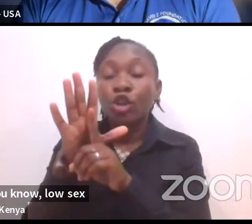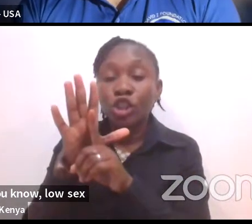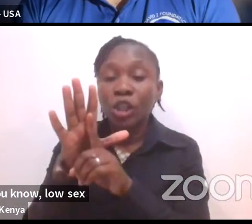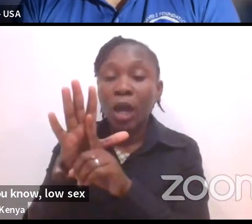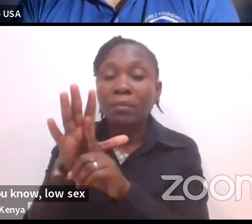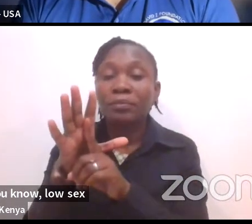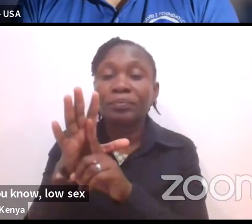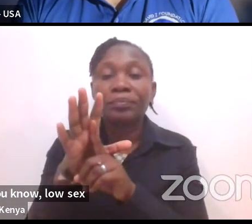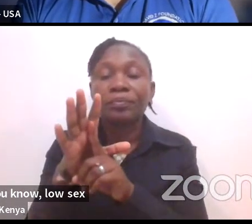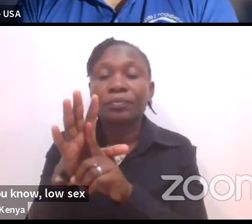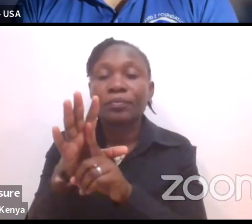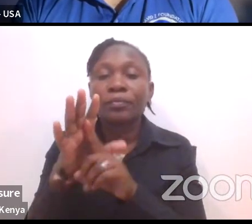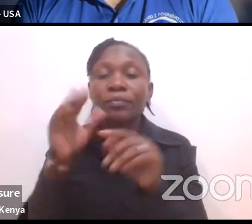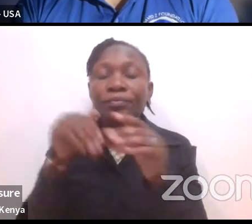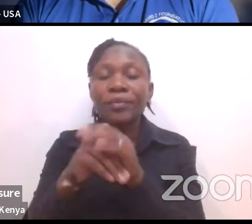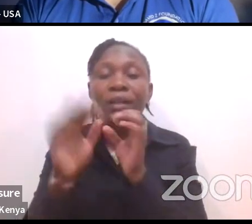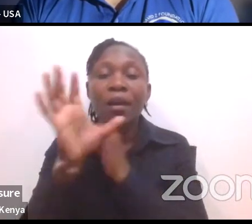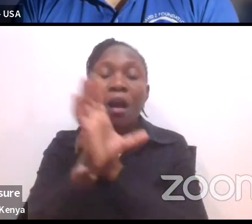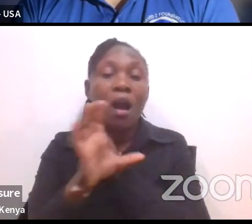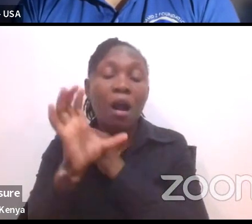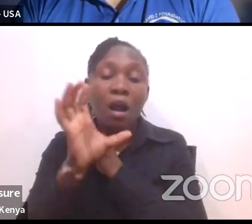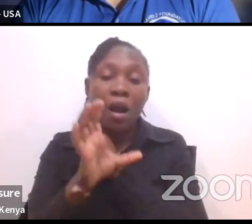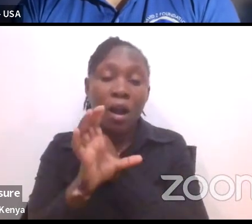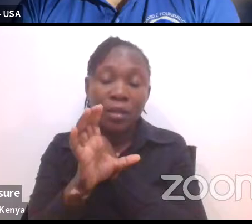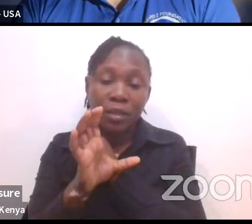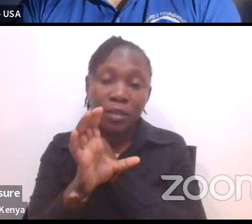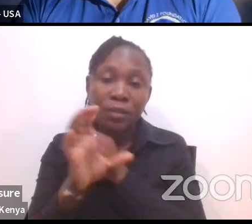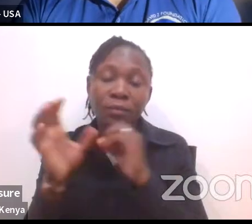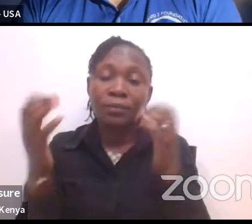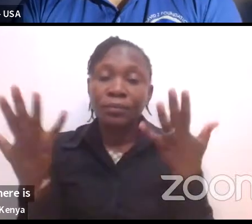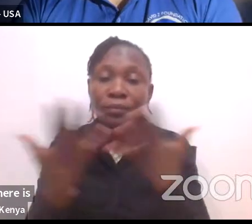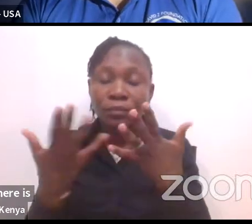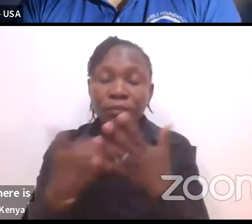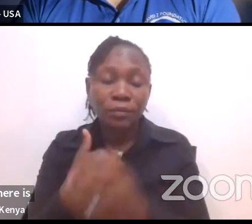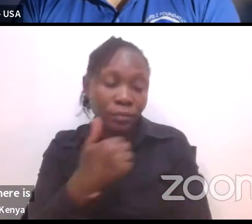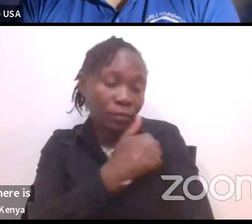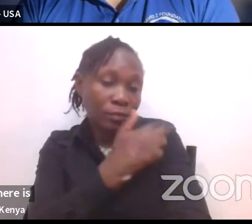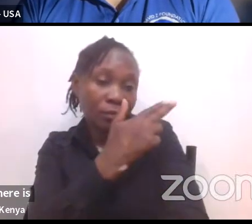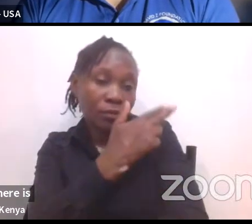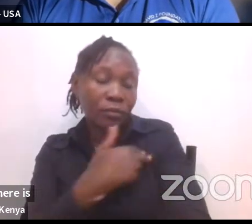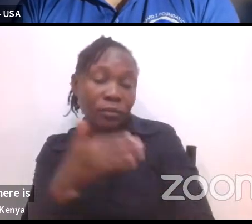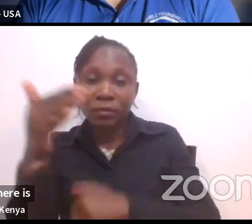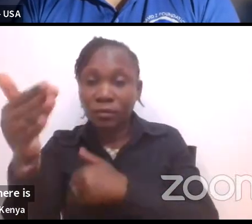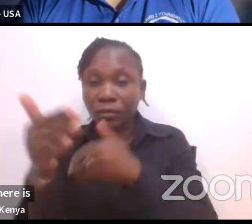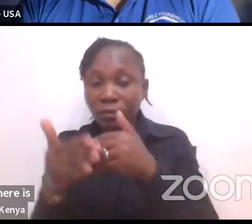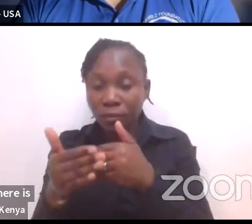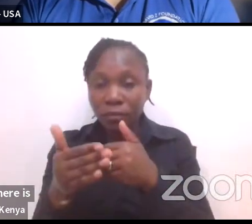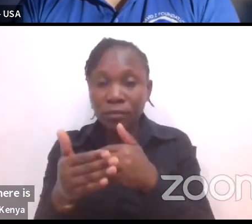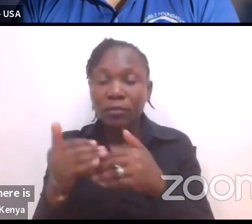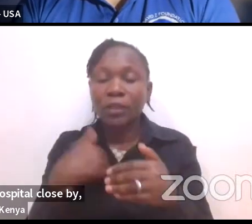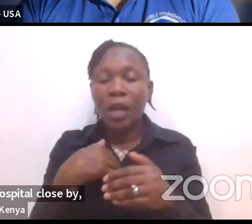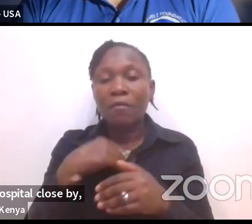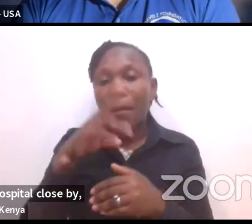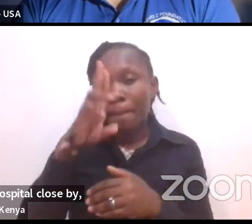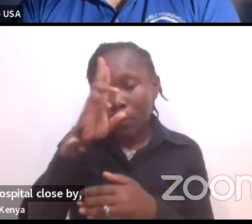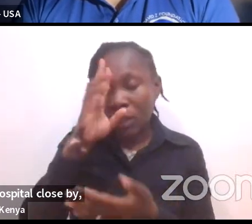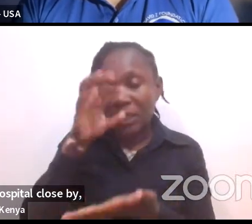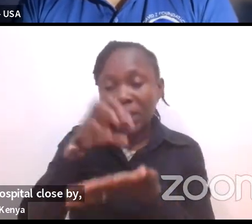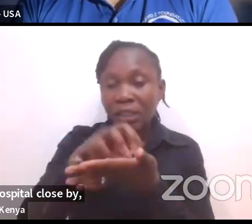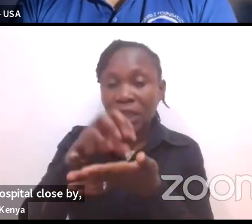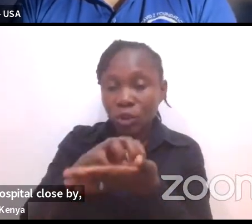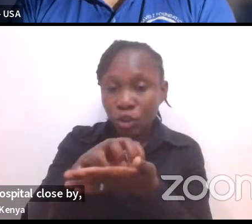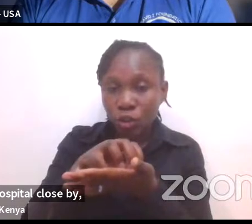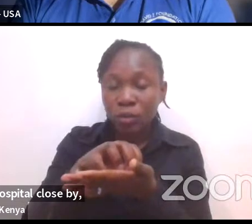in a country and there's a hospital close by, there's a police station,